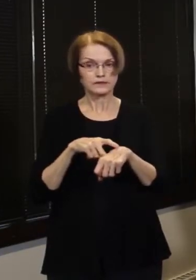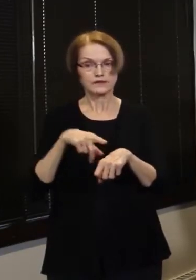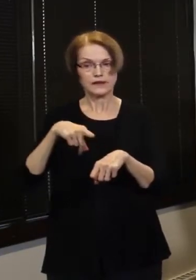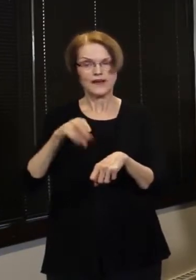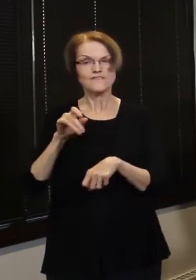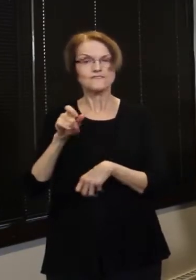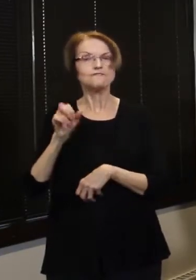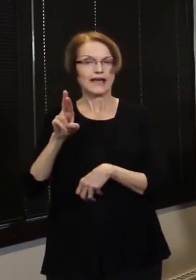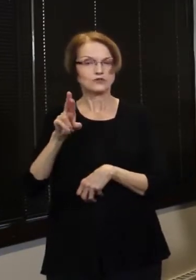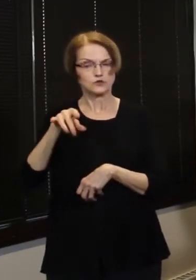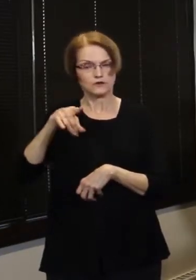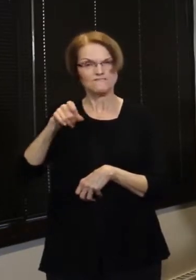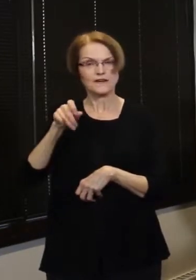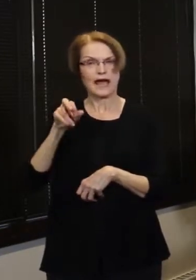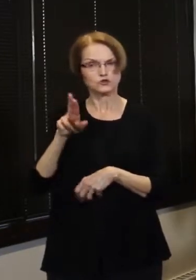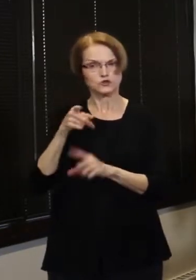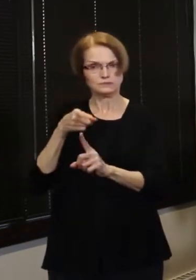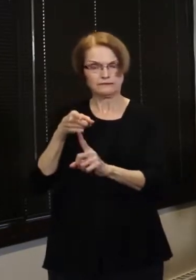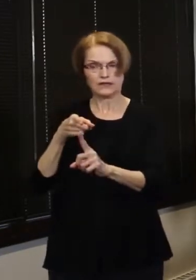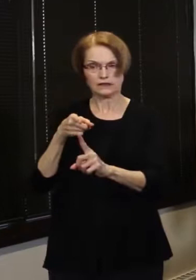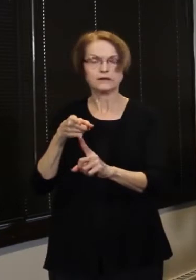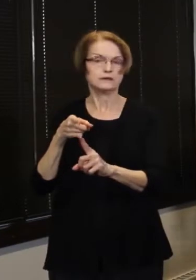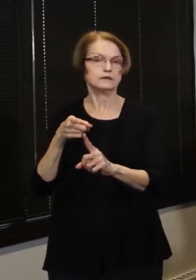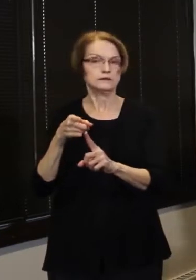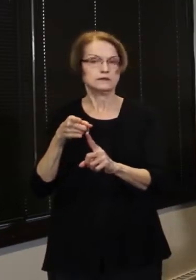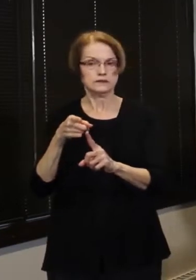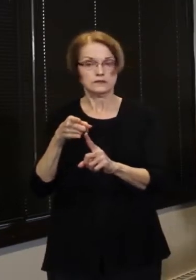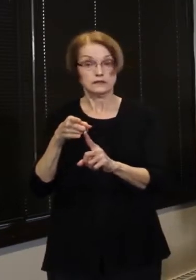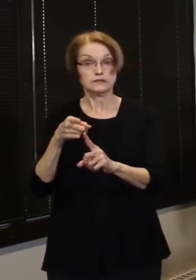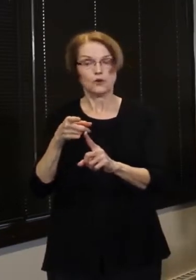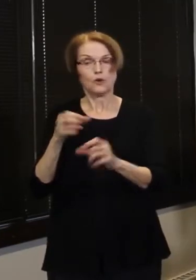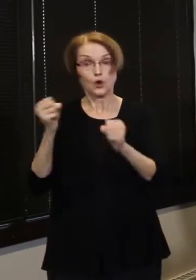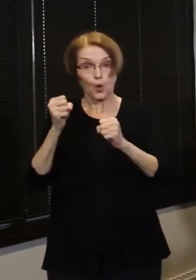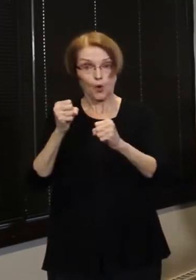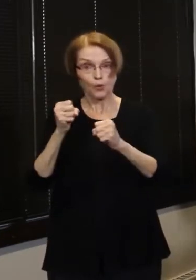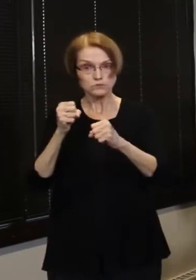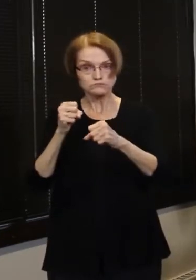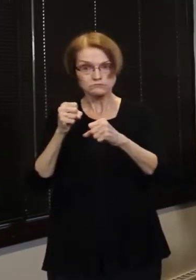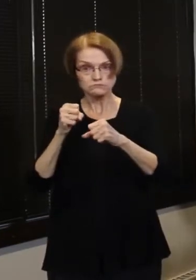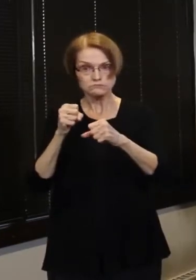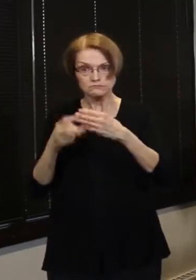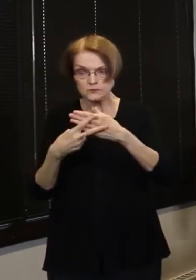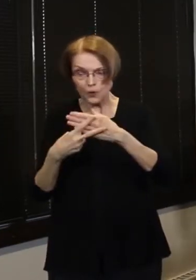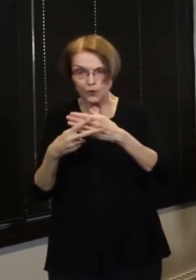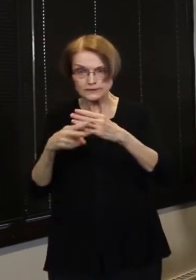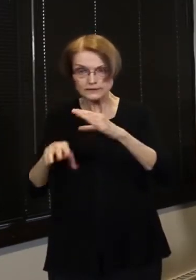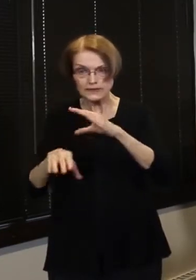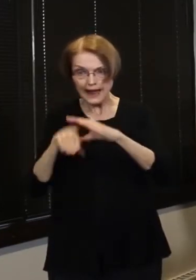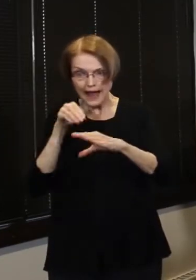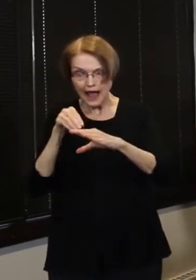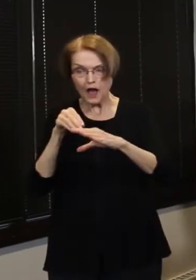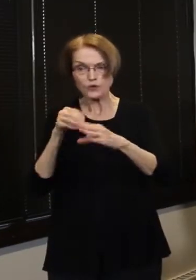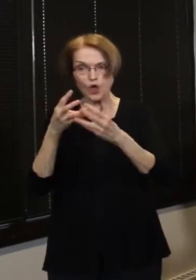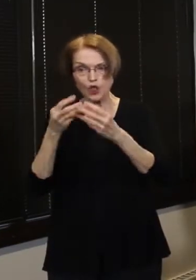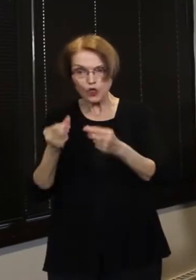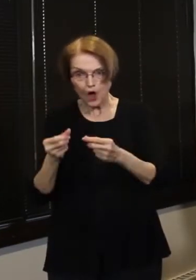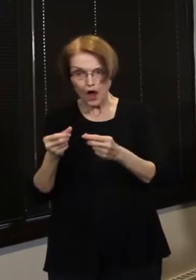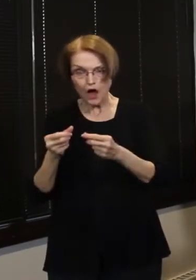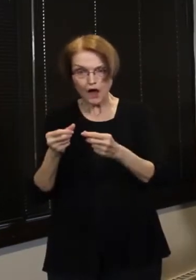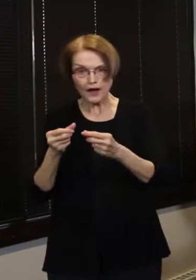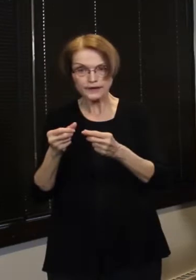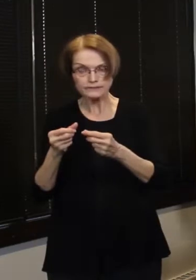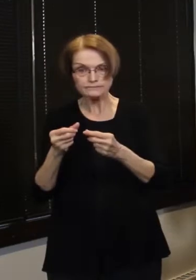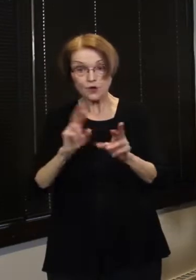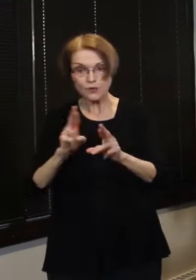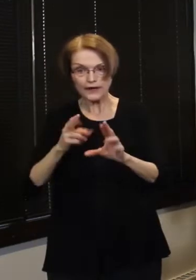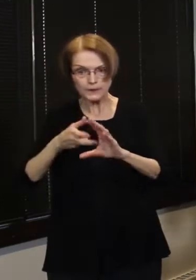talking specifically about the Pfizer vaccine. So once you take it out of the ultra cold storage, let it get thawed, reconstitute it, and then draw it up, you do have a